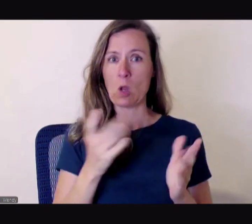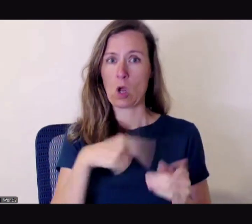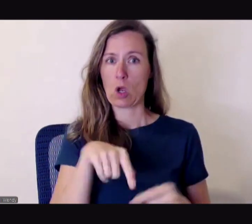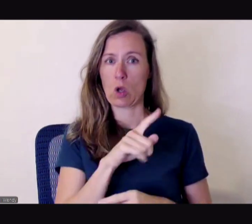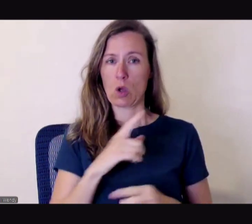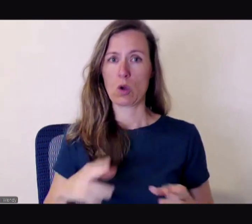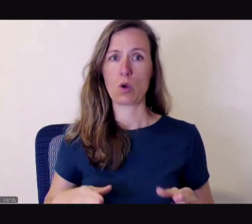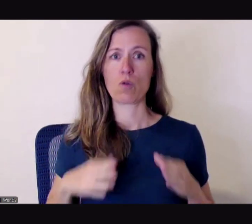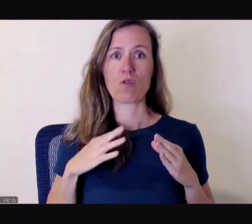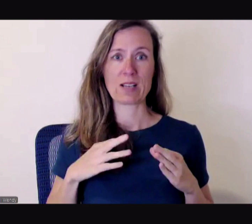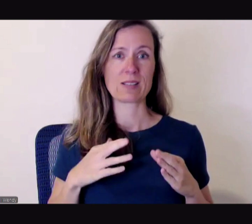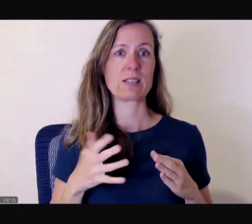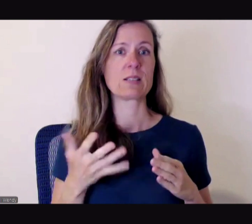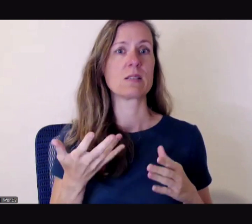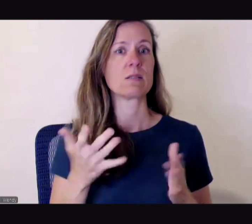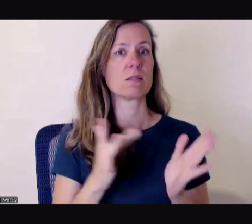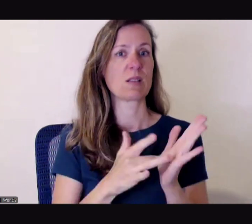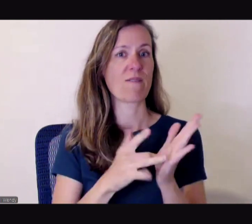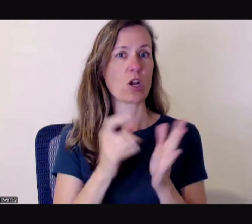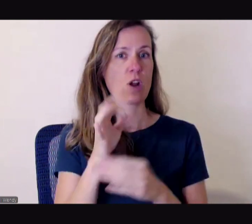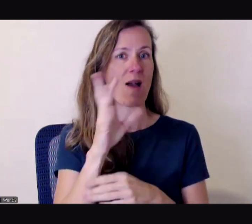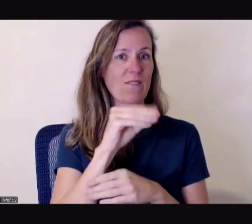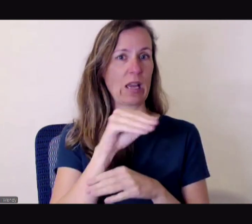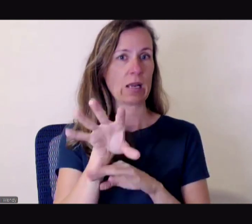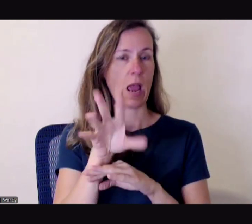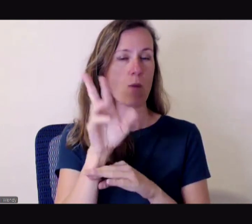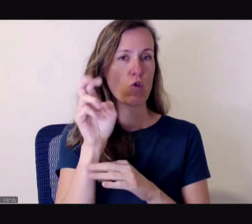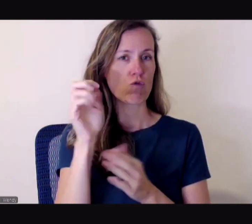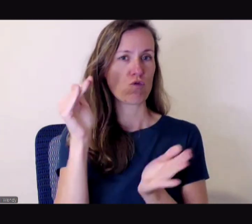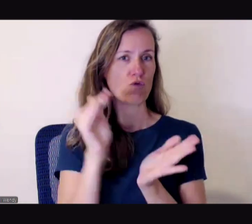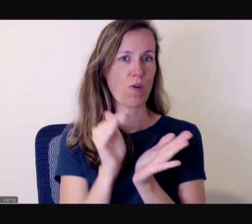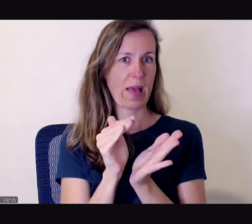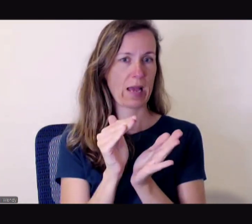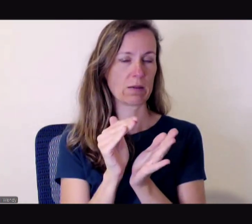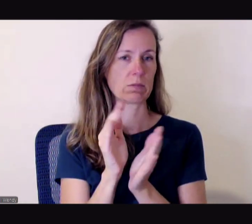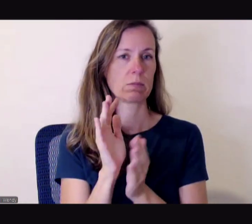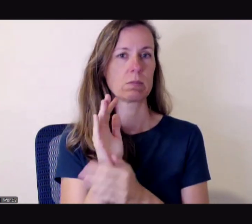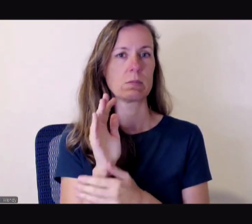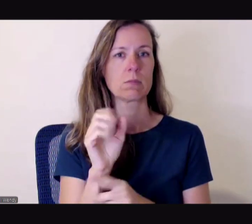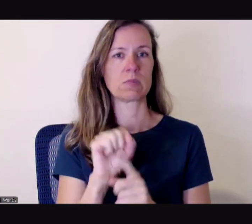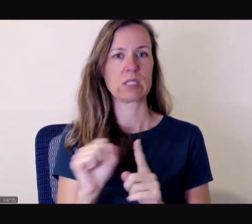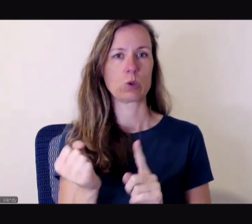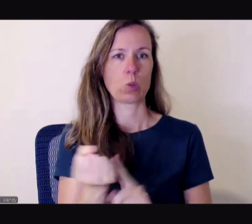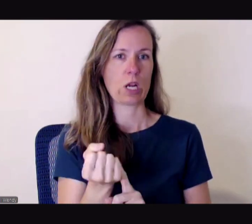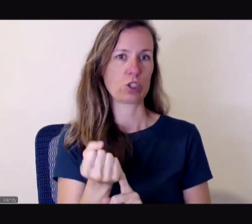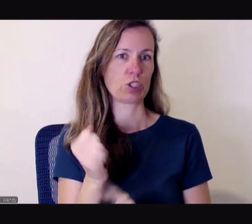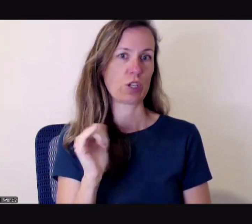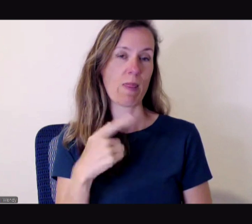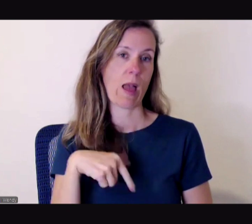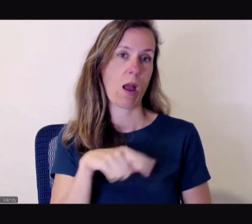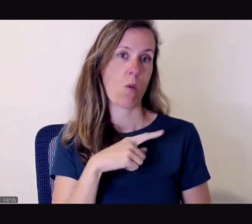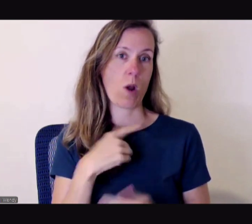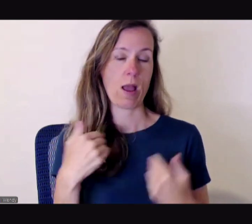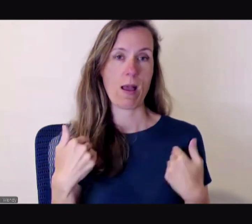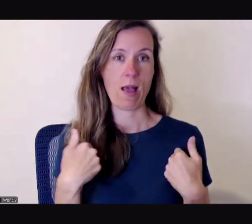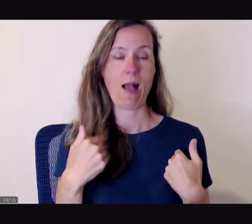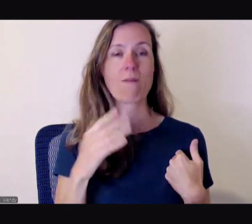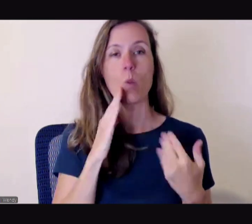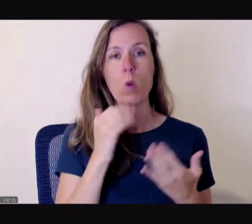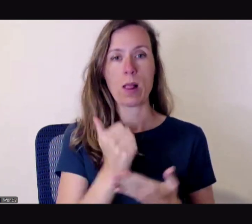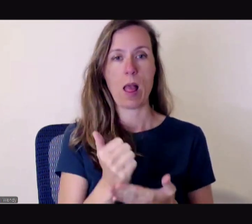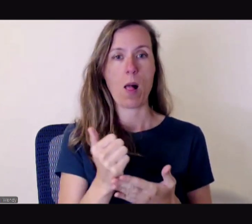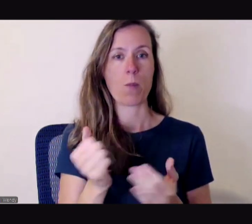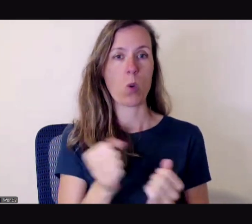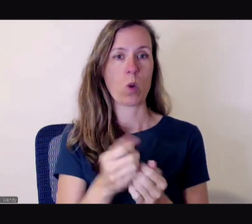camera rebate situation that we have. It will help our purchase. That will also help our